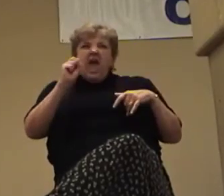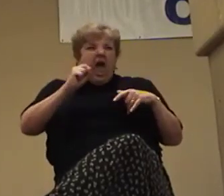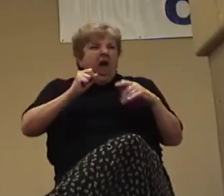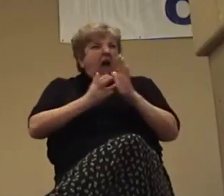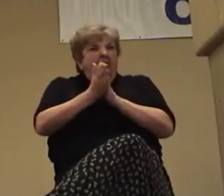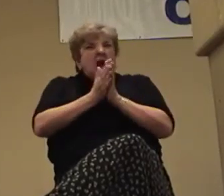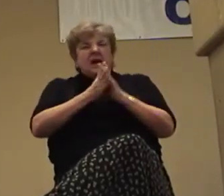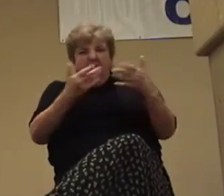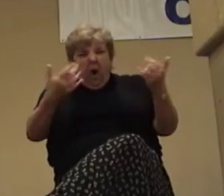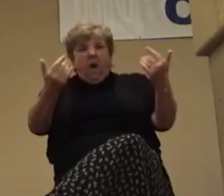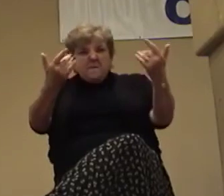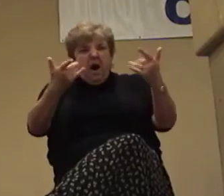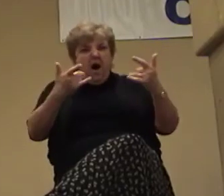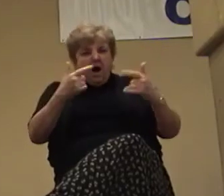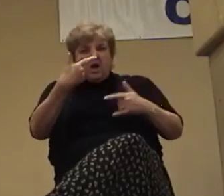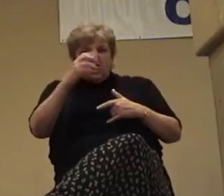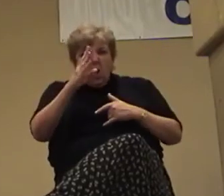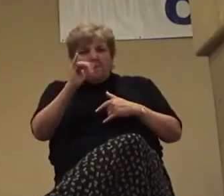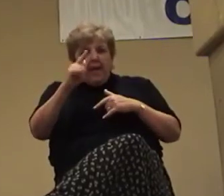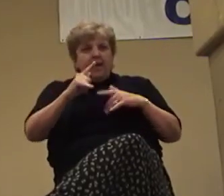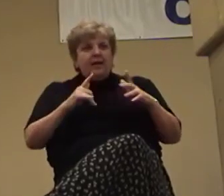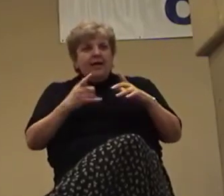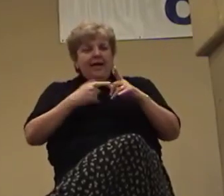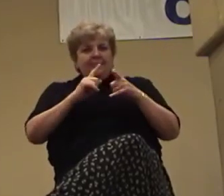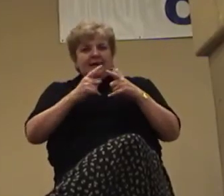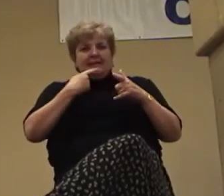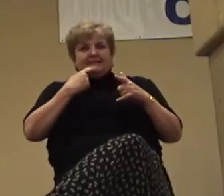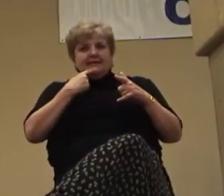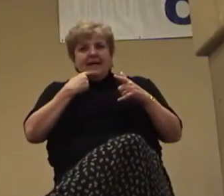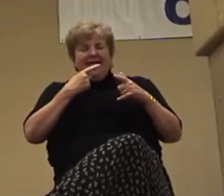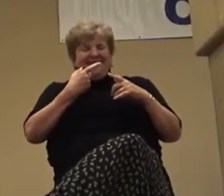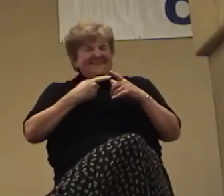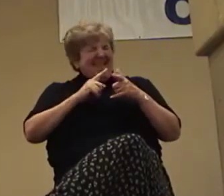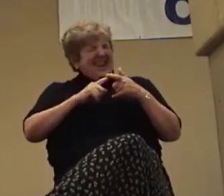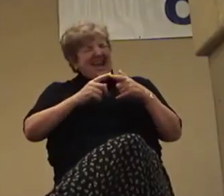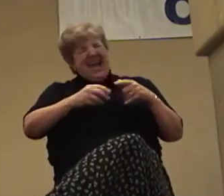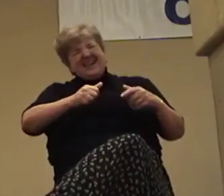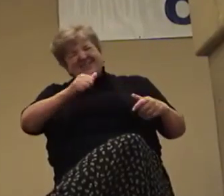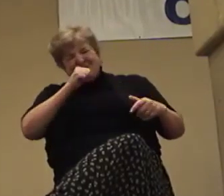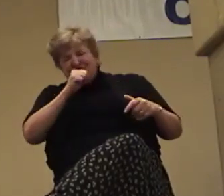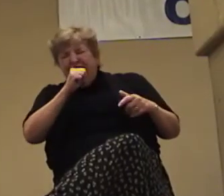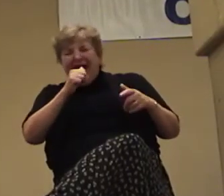And then he said, then the frightful day came when I drank once more. I'm like, no, Bill, no.